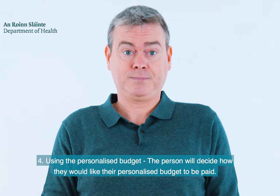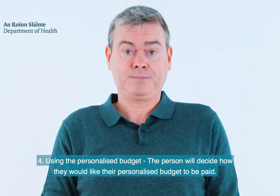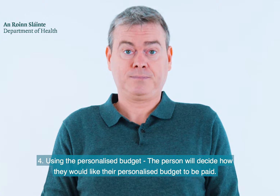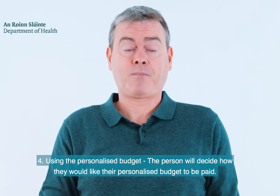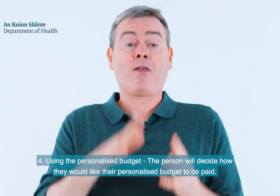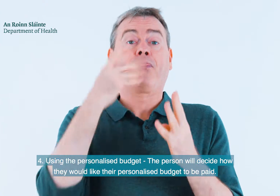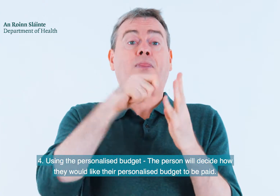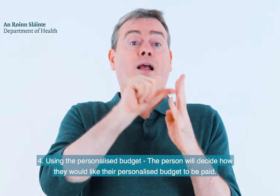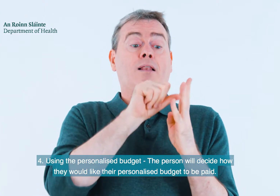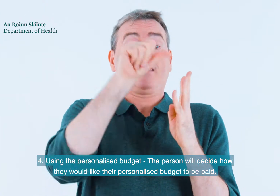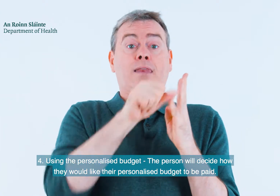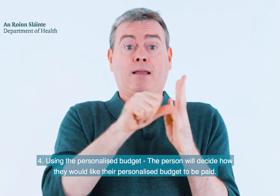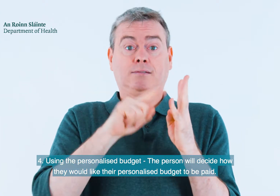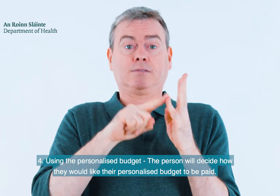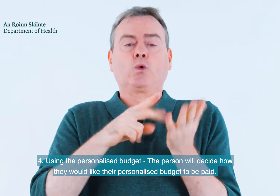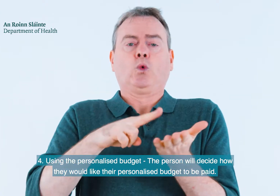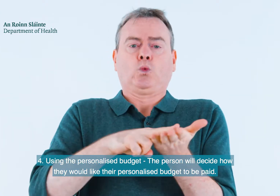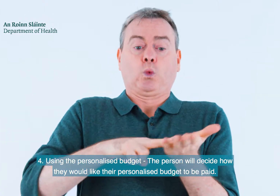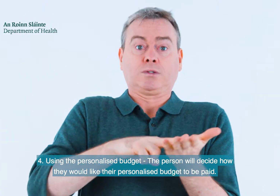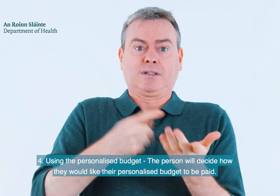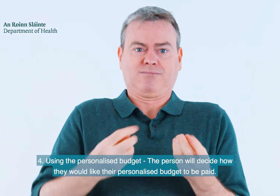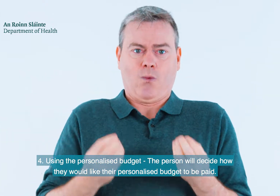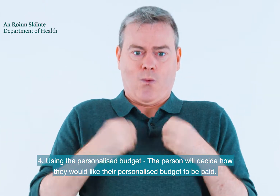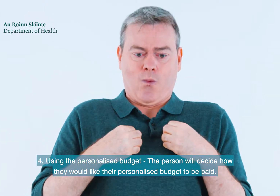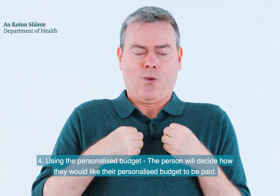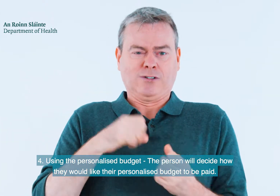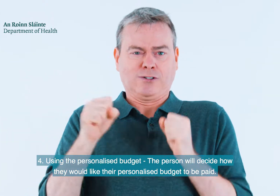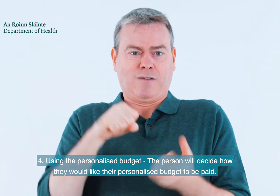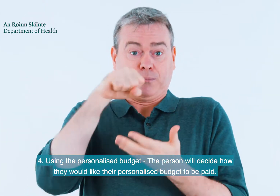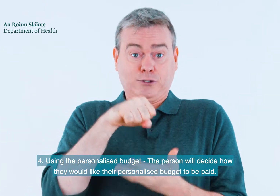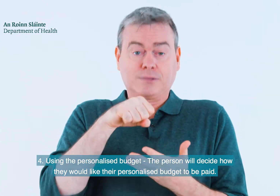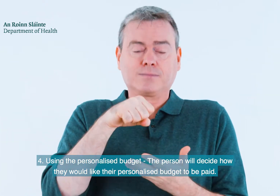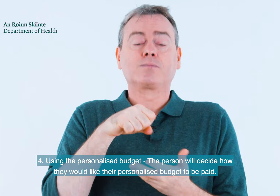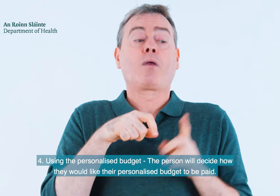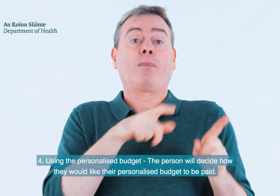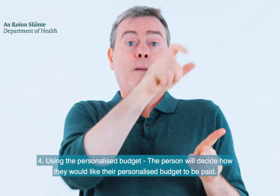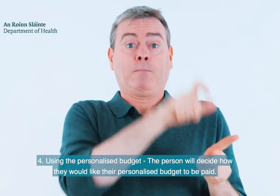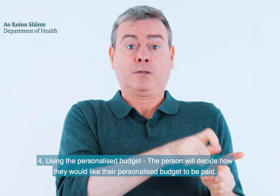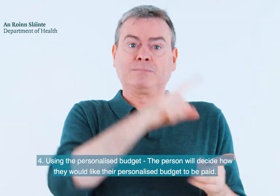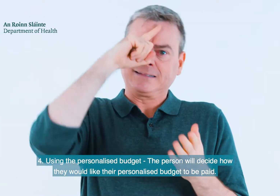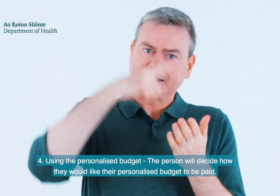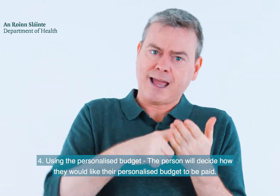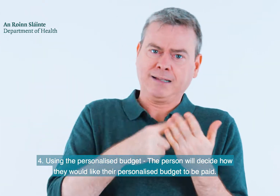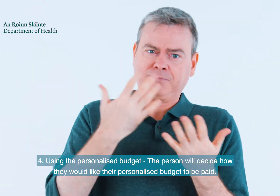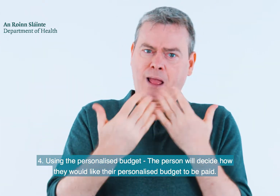Four. Using the personalised budget. The person will decide how they would like their personalised budget to be paid.